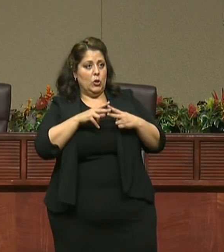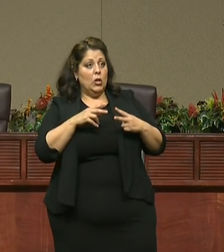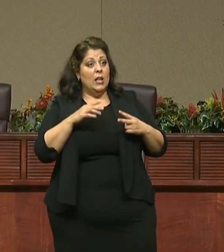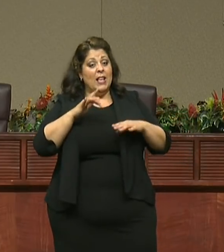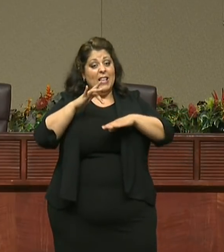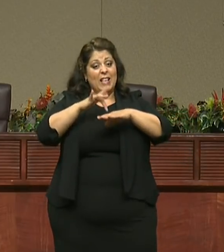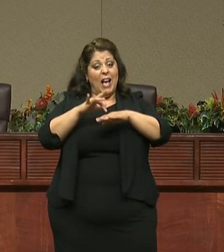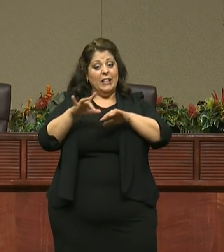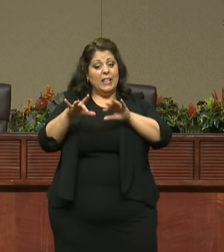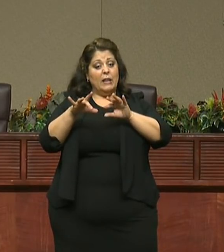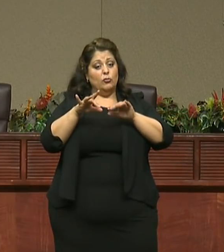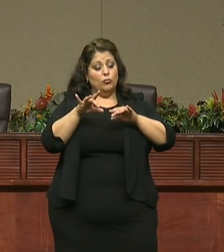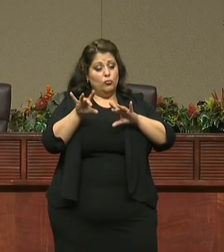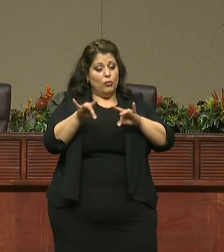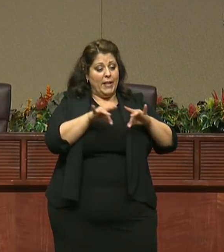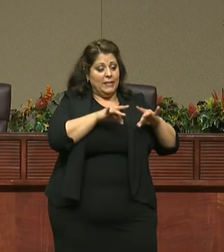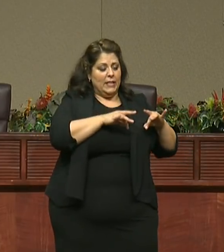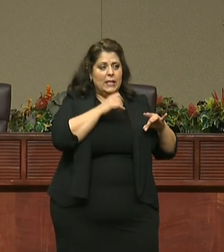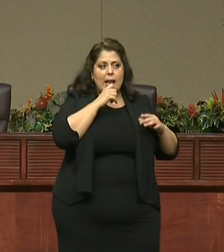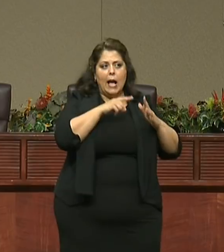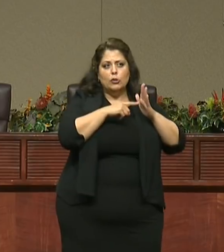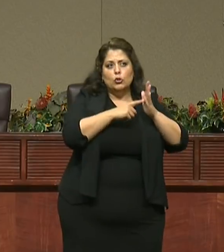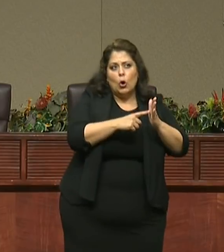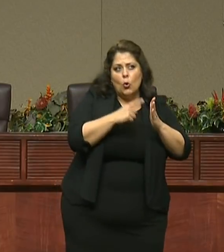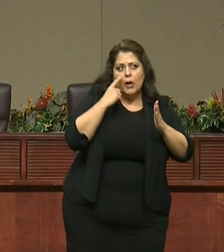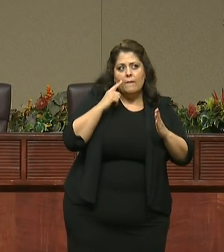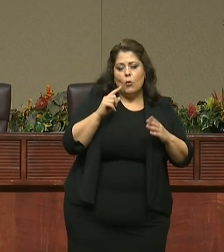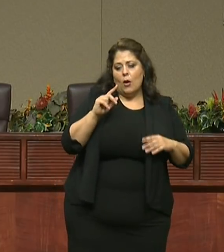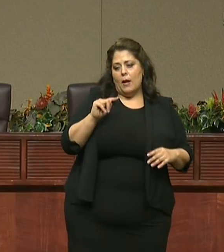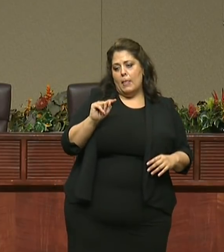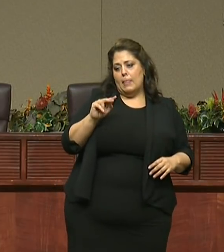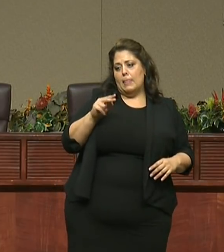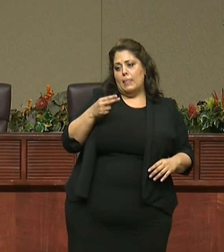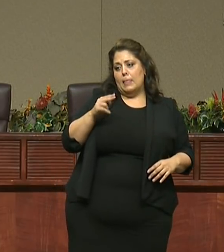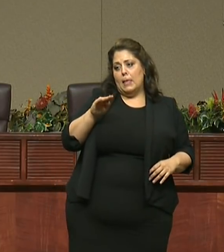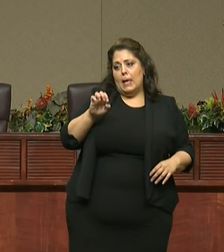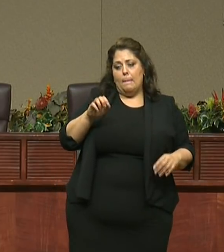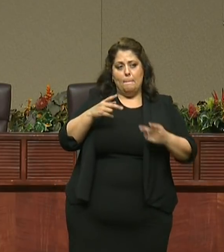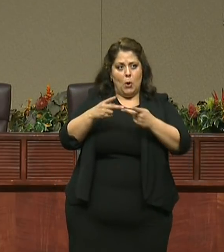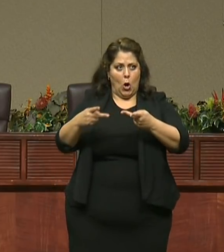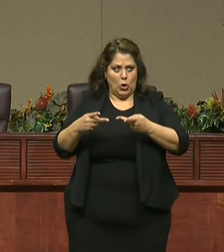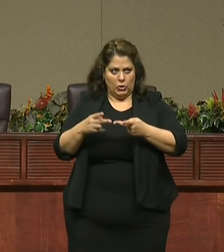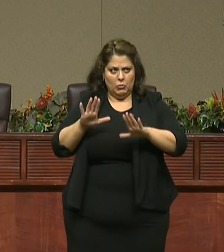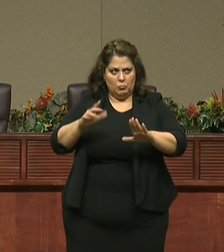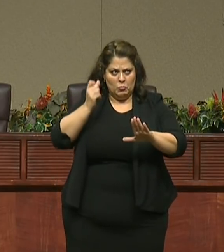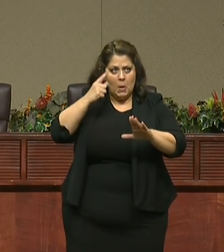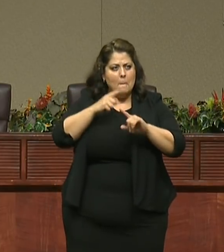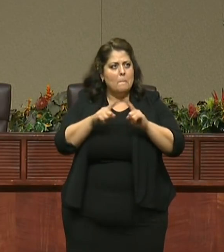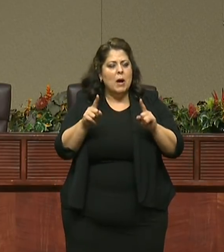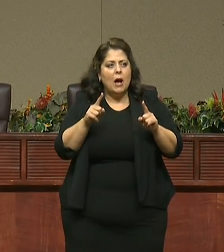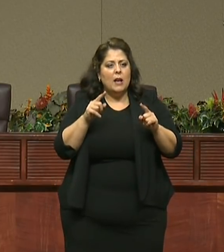that there's outbreaks at any of our theme parks, but what is contact tracing telling you about where most of these cases are being contracted?